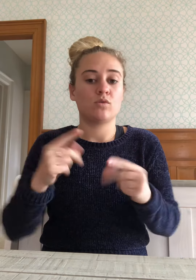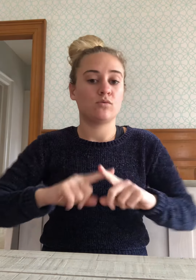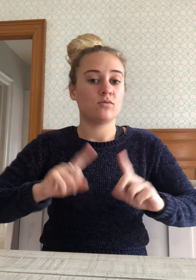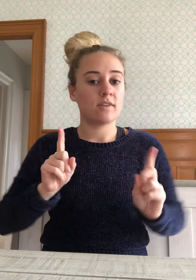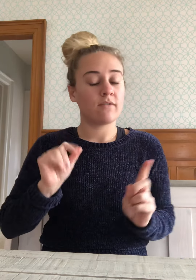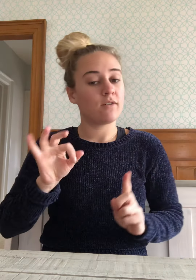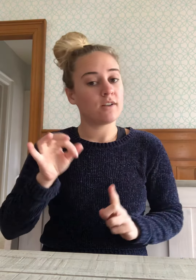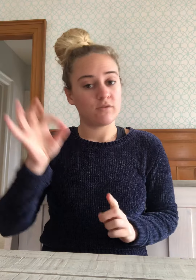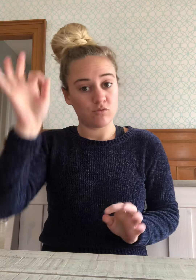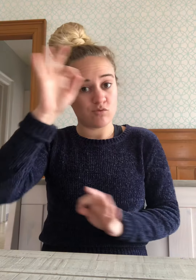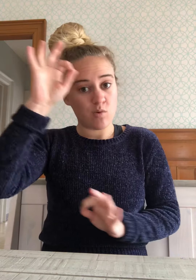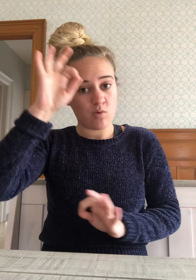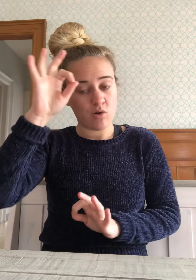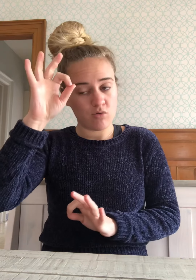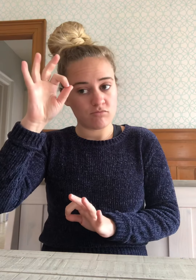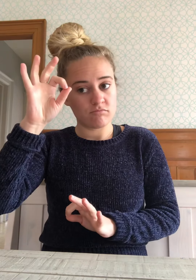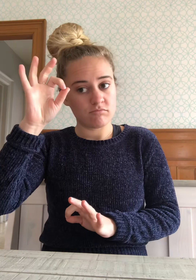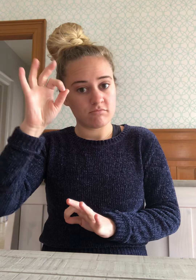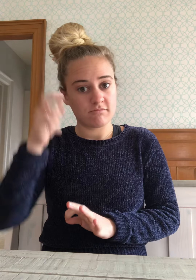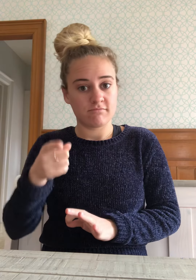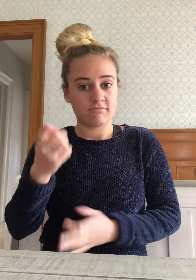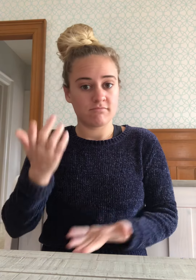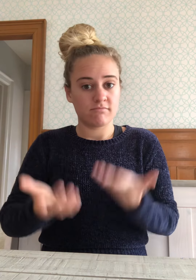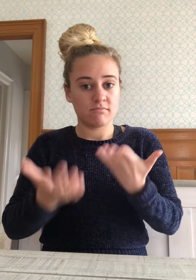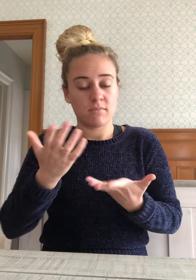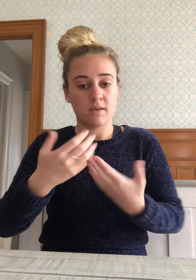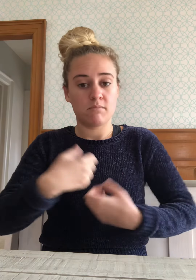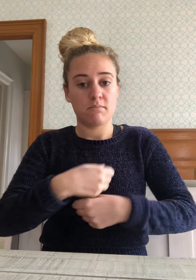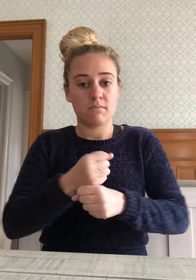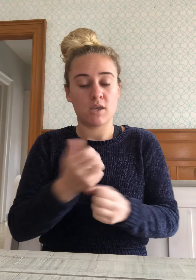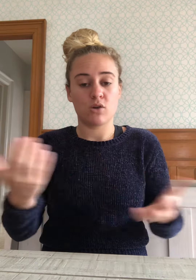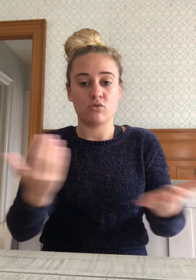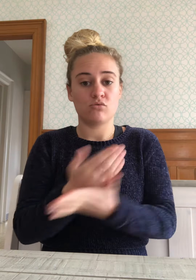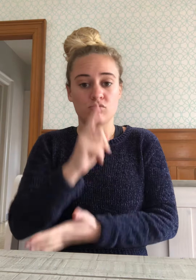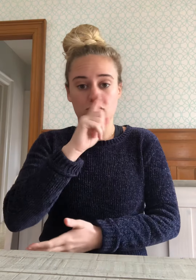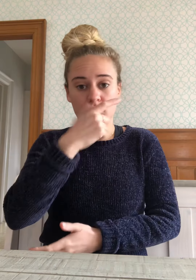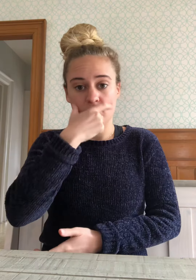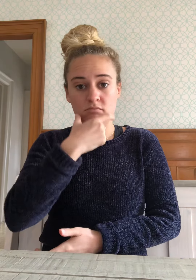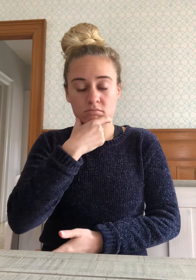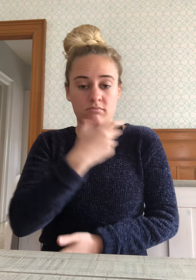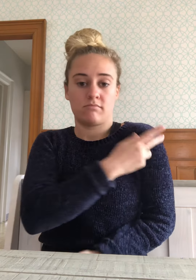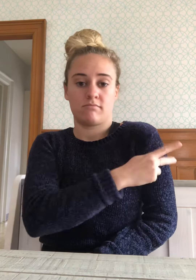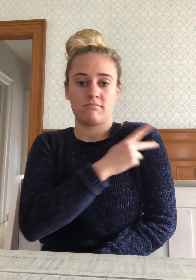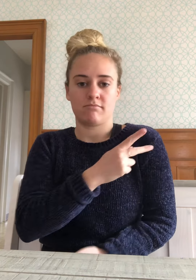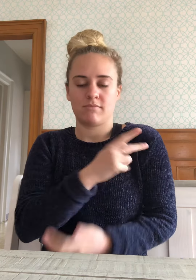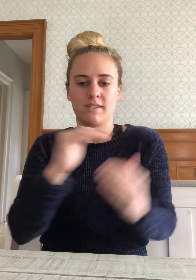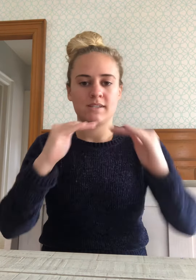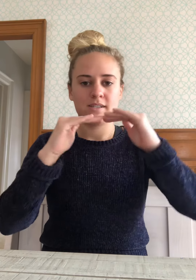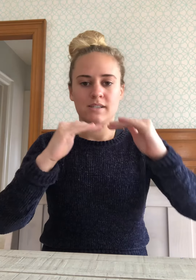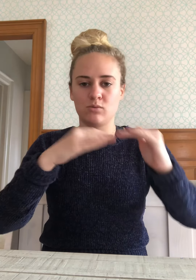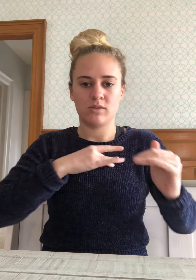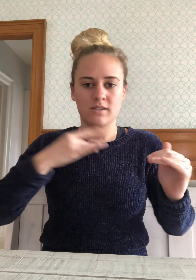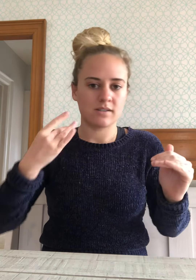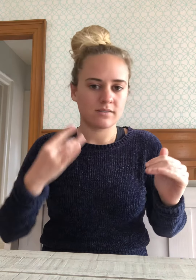make differently, you may very well make a brand new denture that the patient is just as dissatisfied with as the one they have